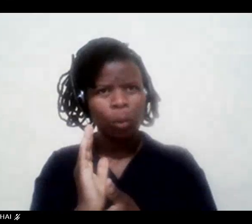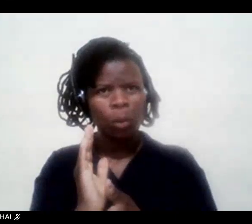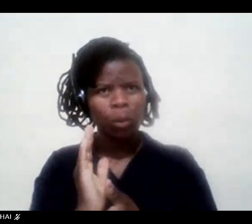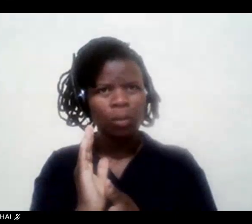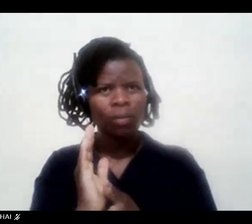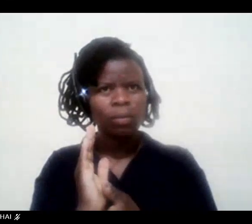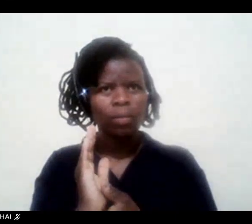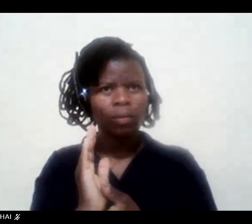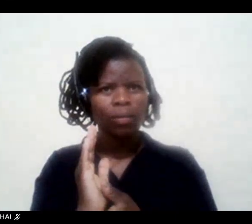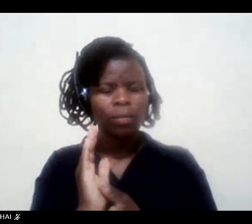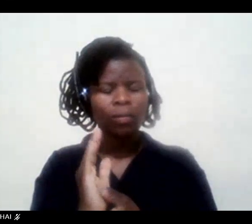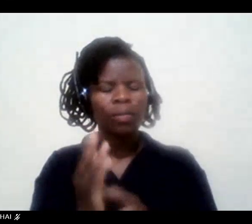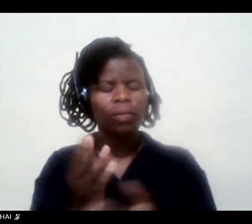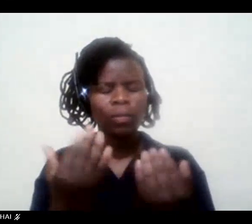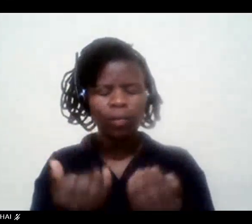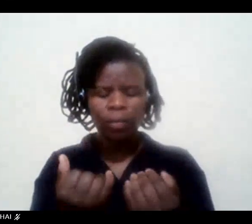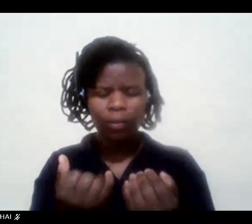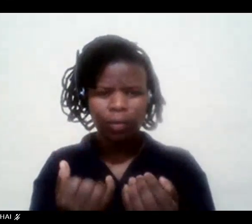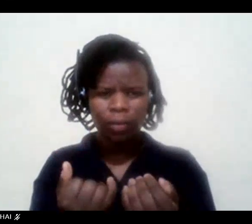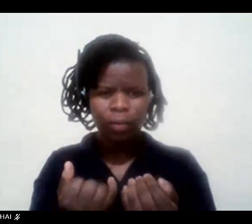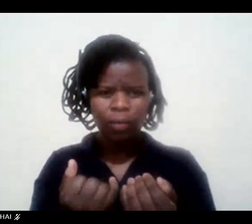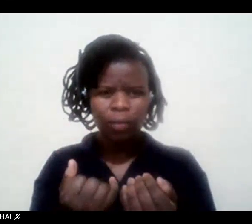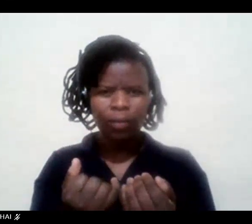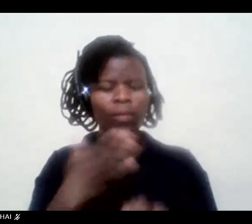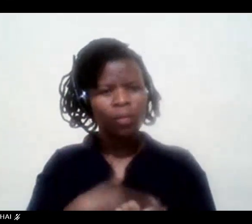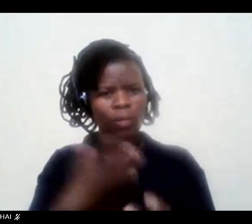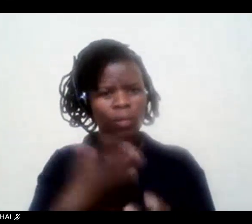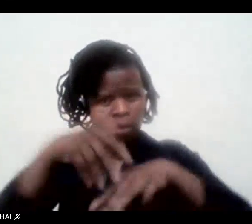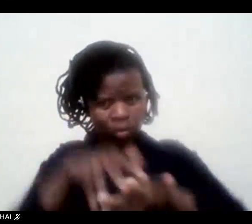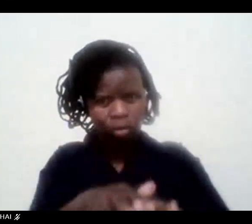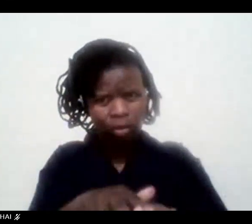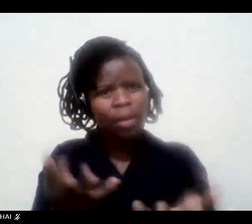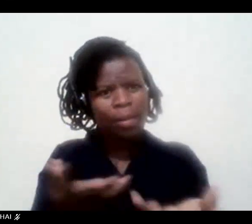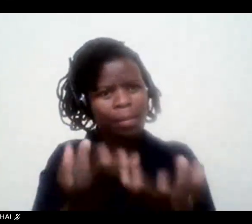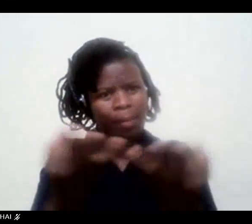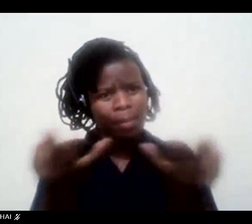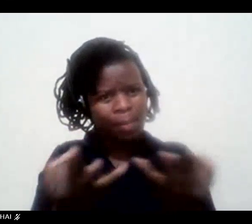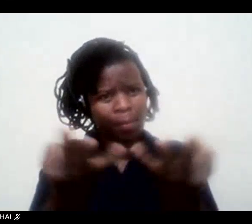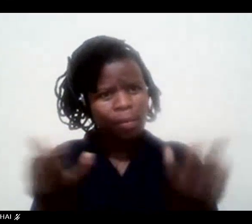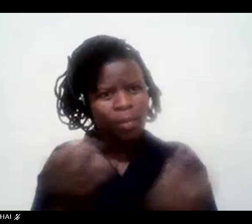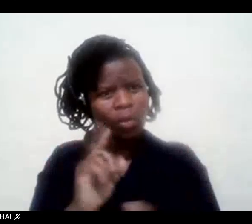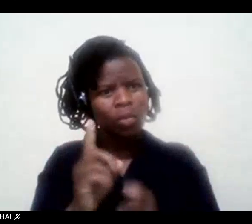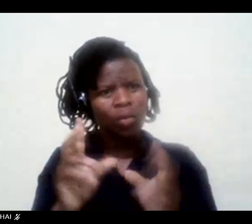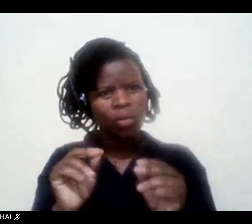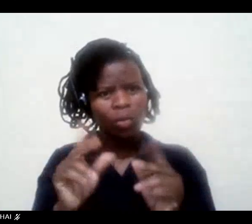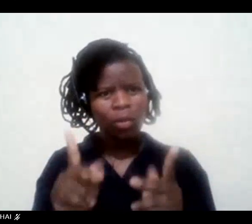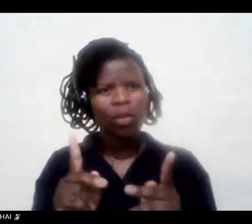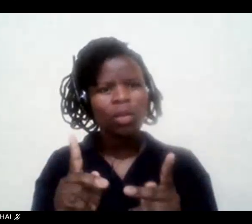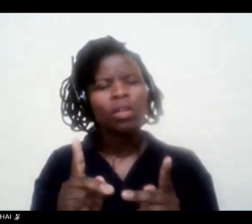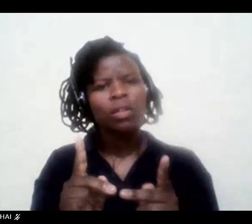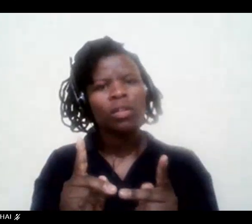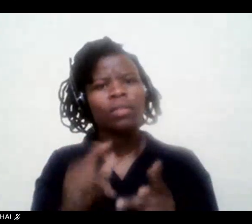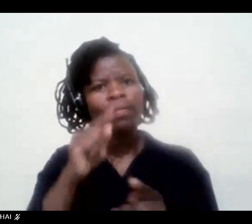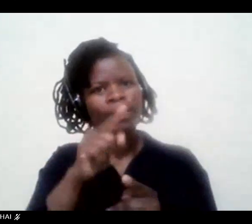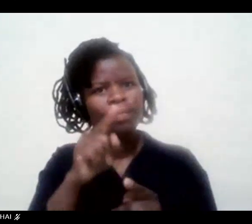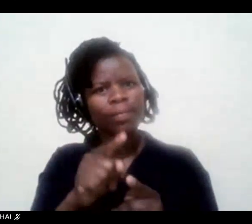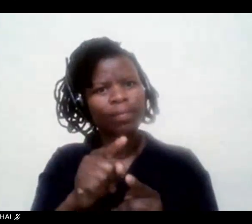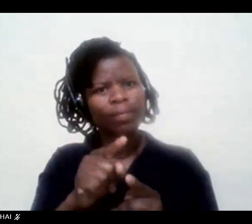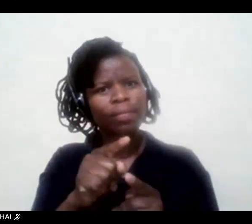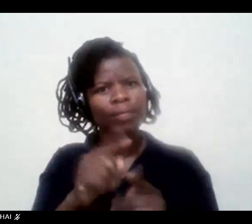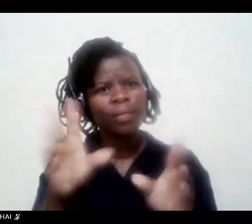inclusion, stating the fact that the Department of Education, following the court judgment for